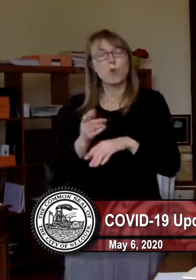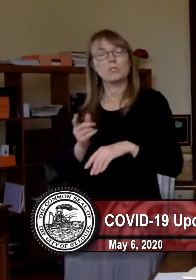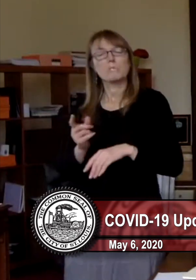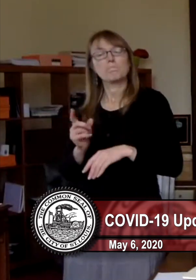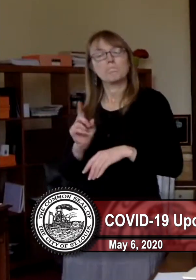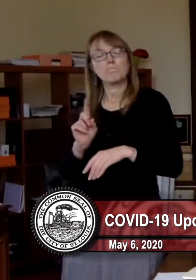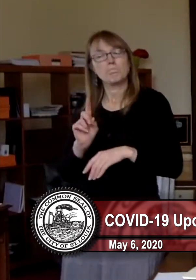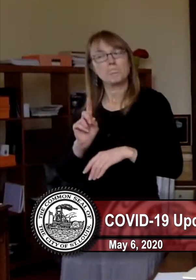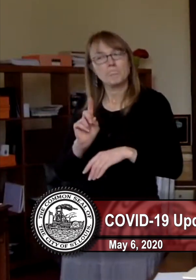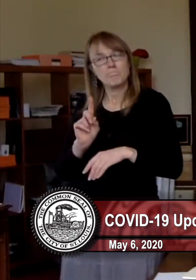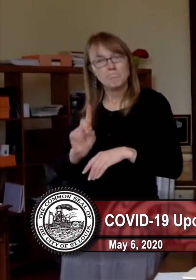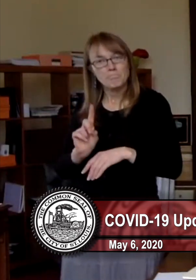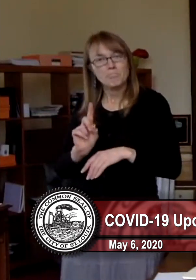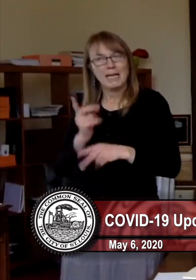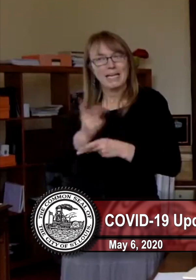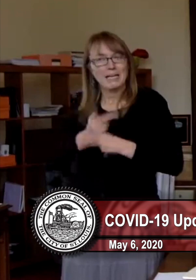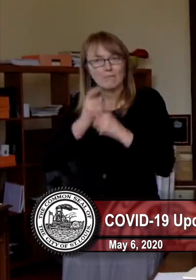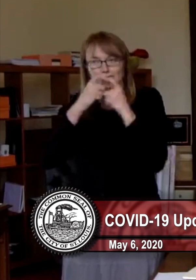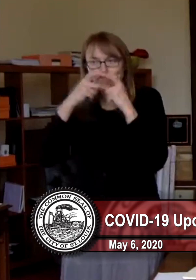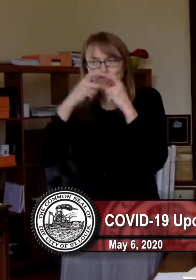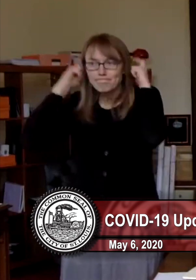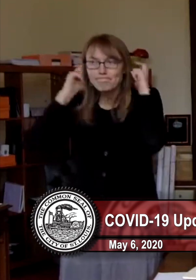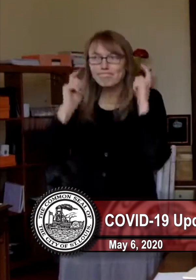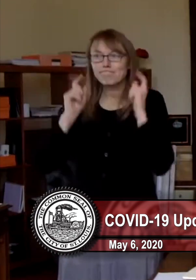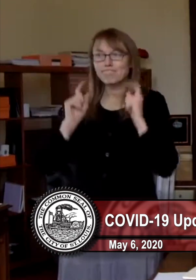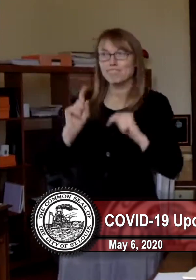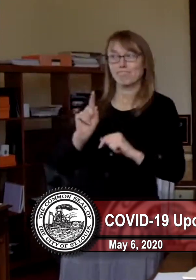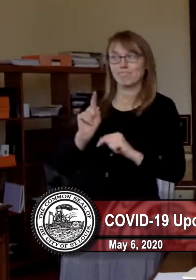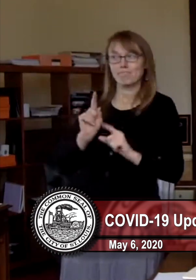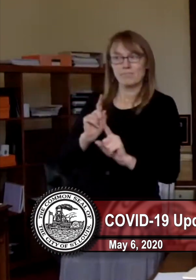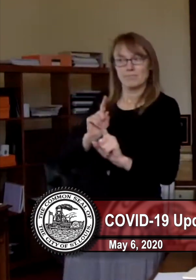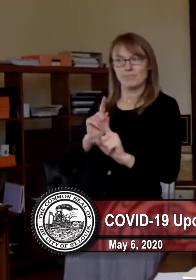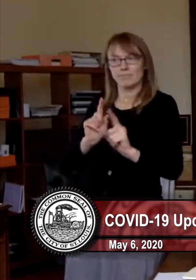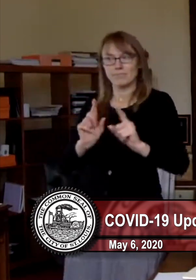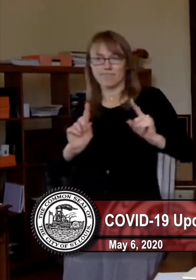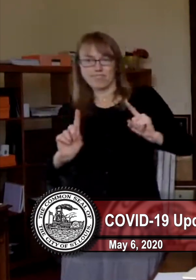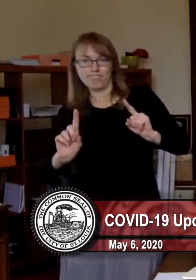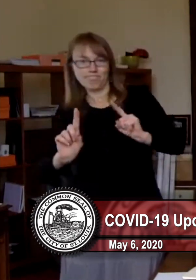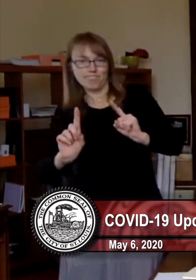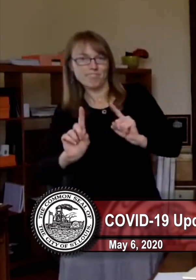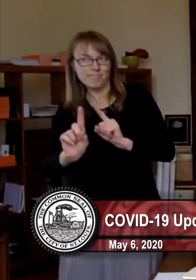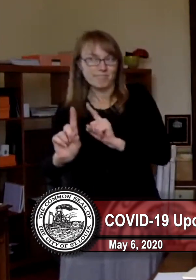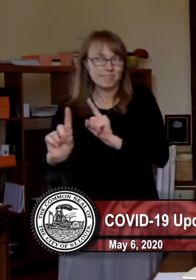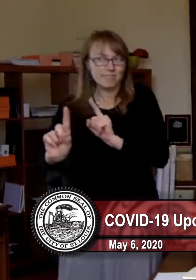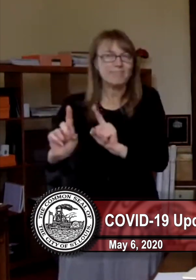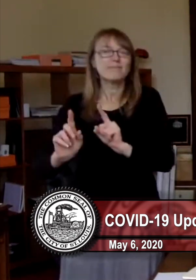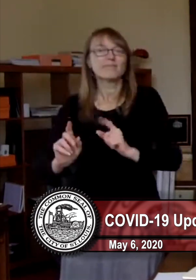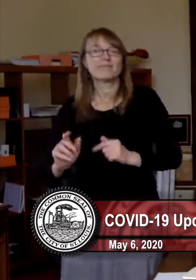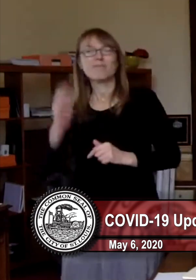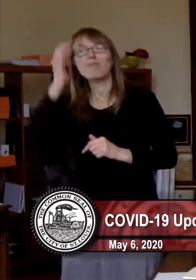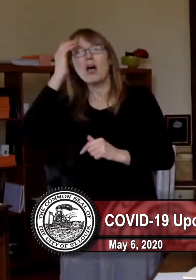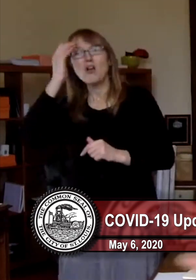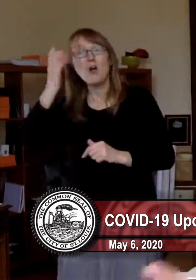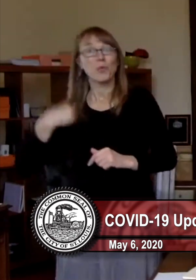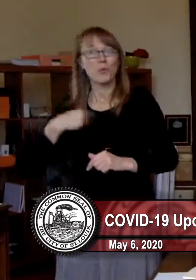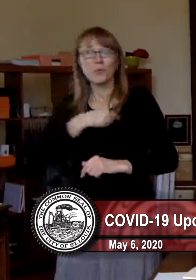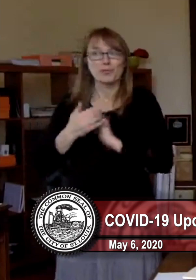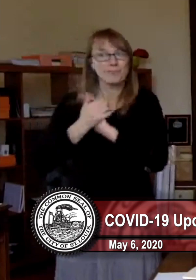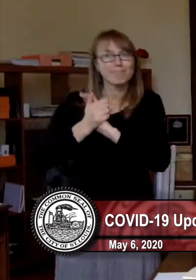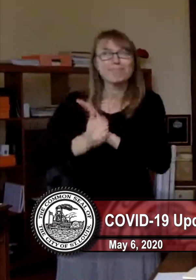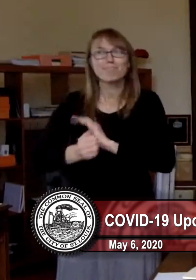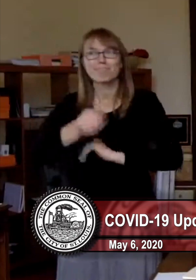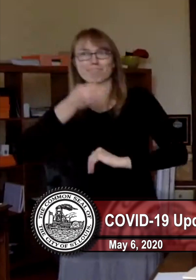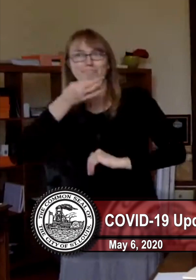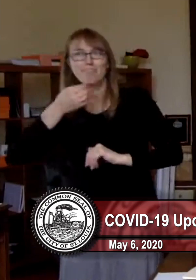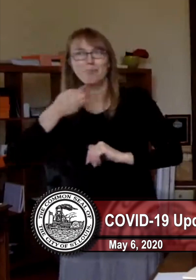I know that we'll do this. We're St. Louis. We're good at this. It's not easy. I my